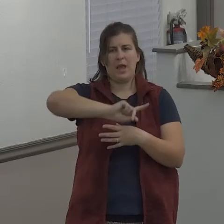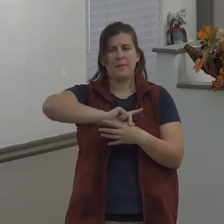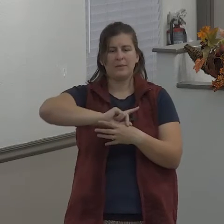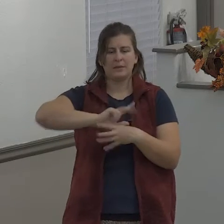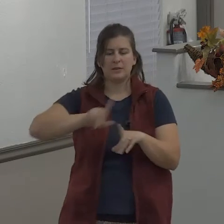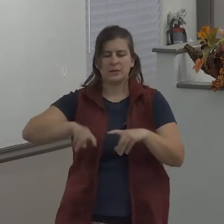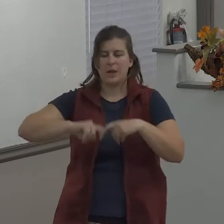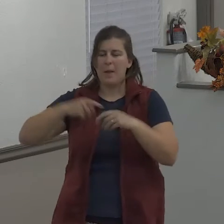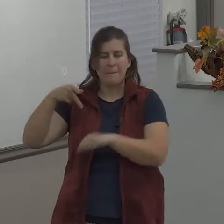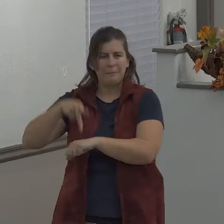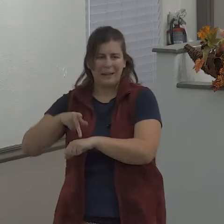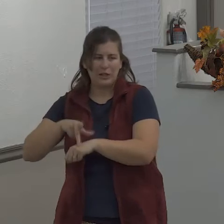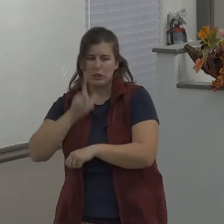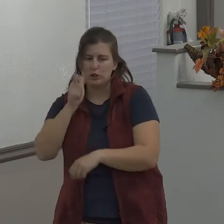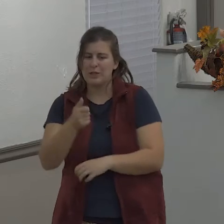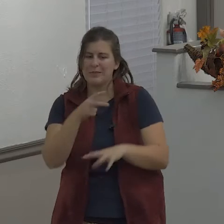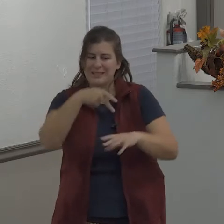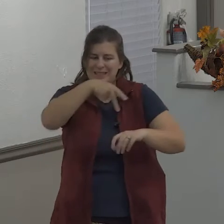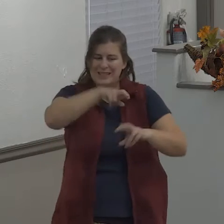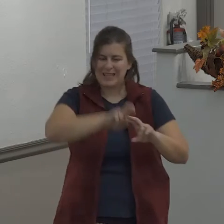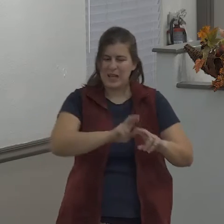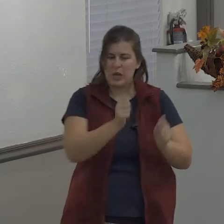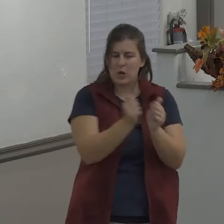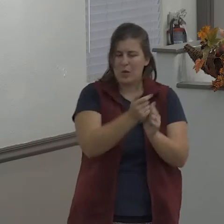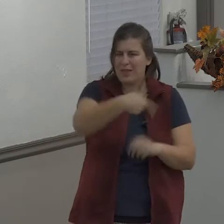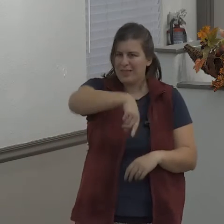He had no business sitting down with them.